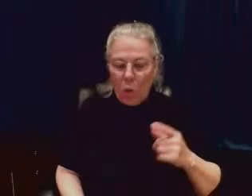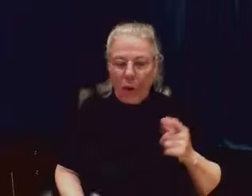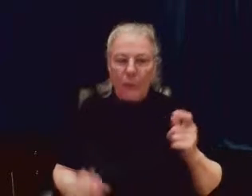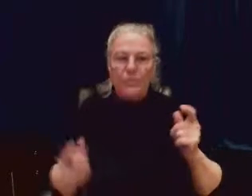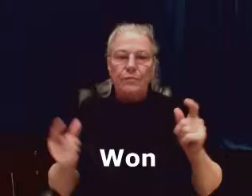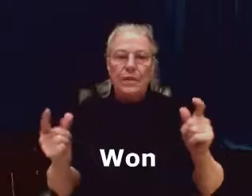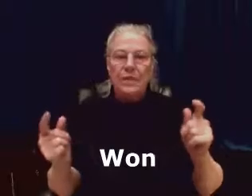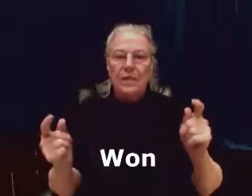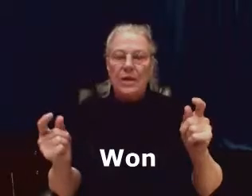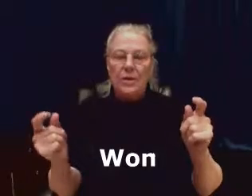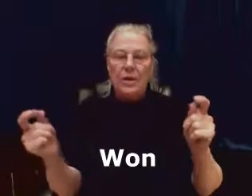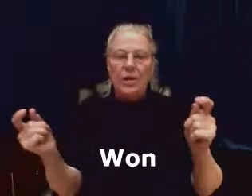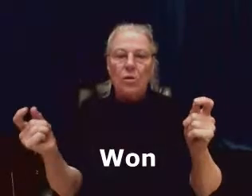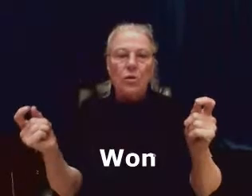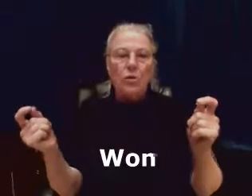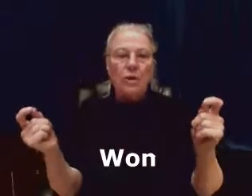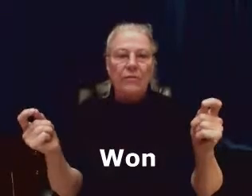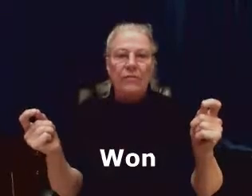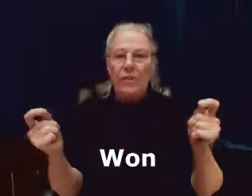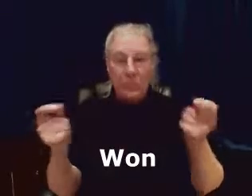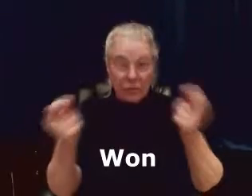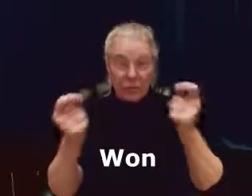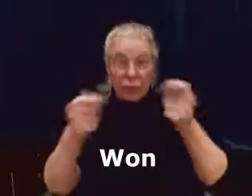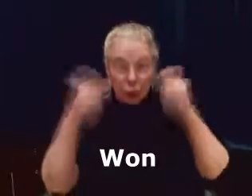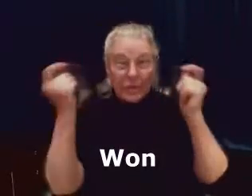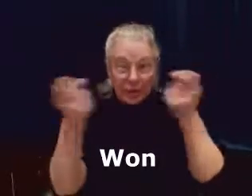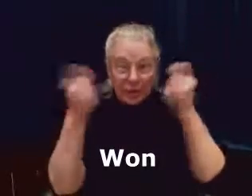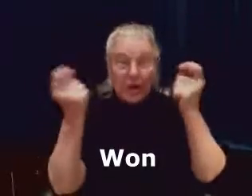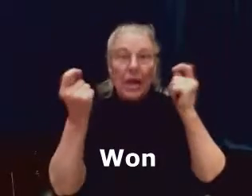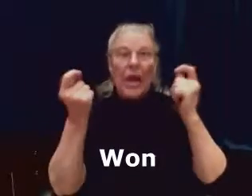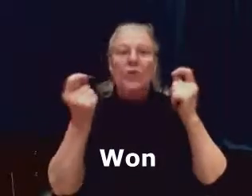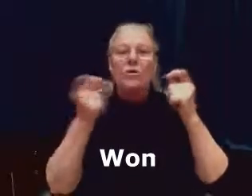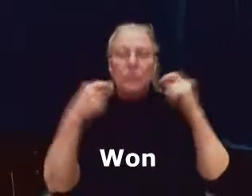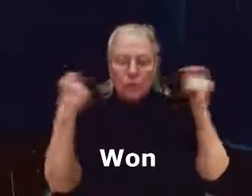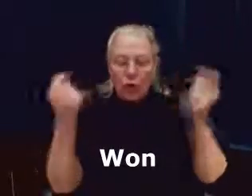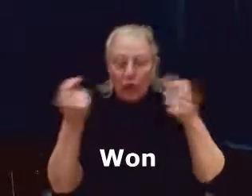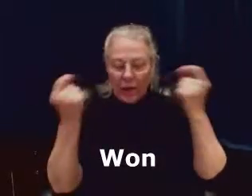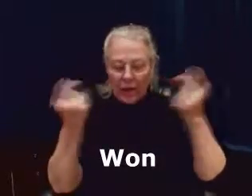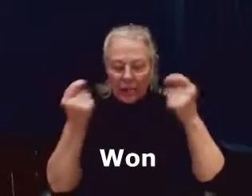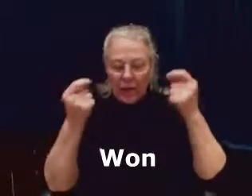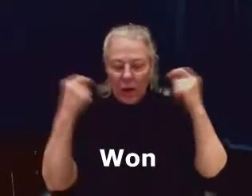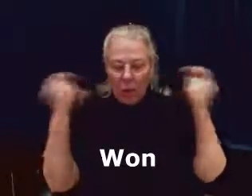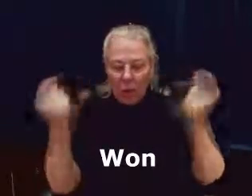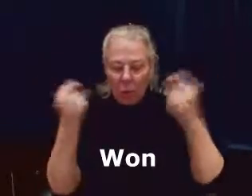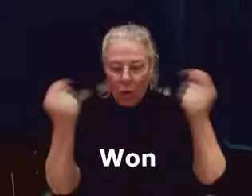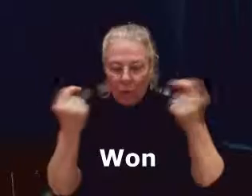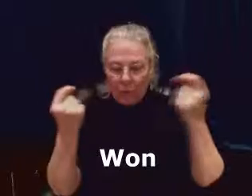One, it's like you get a hold of those little twizzlers and you're circling them. One.